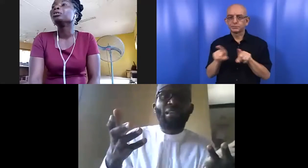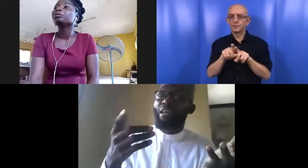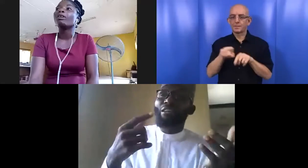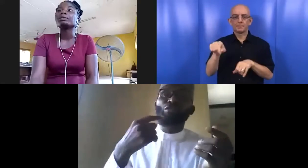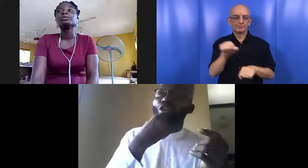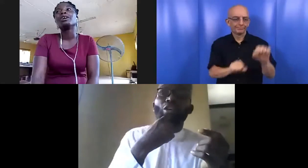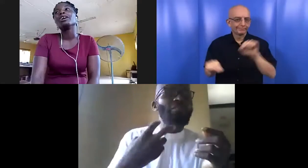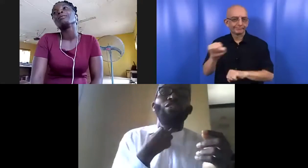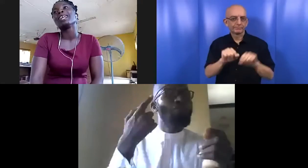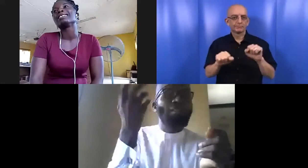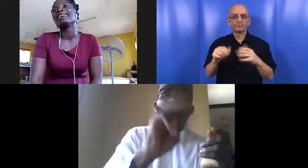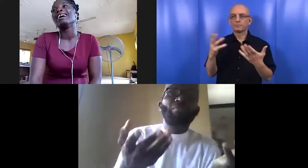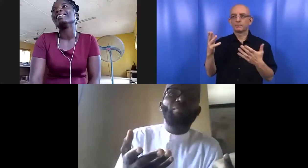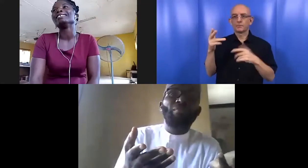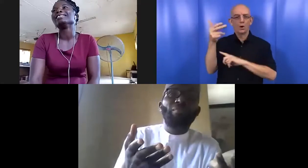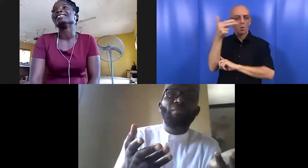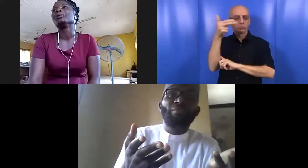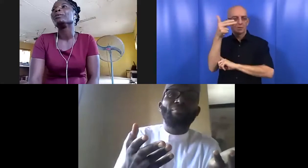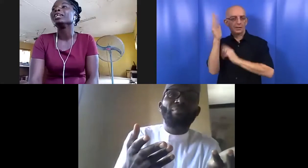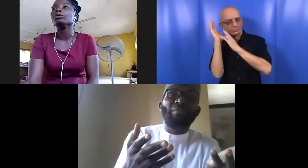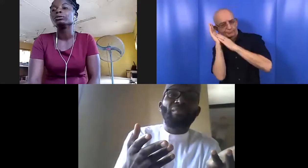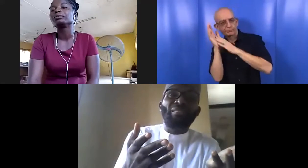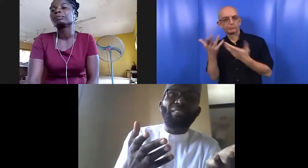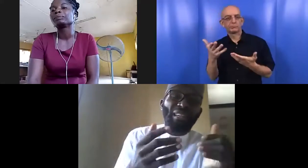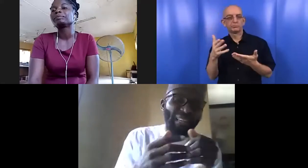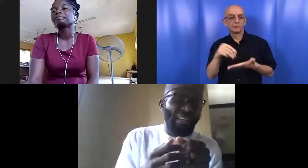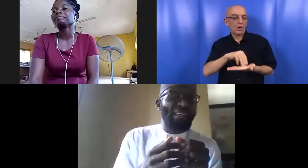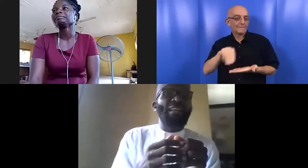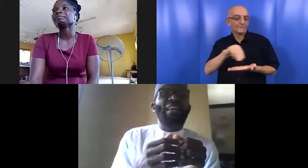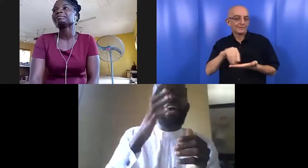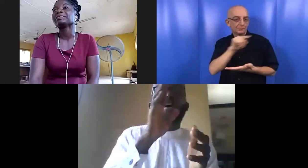lockdown, they couldn't go out to do all of that, and they were really good.